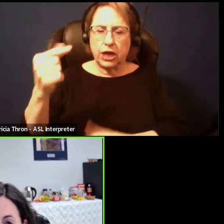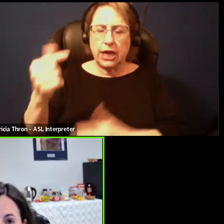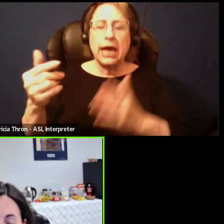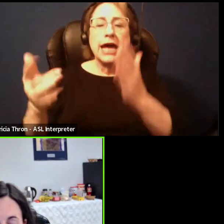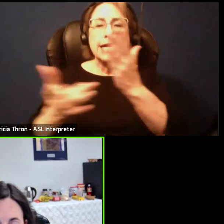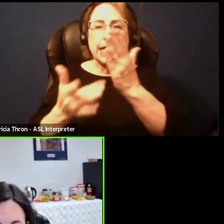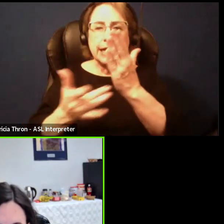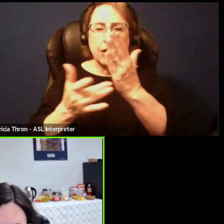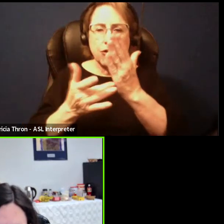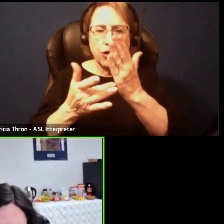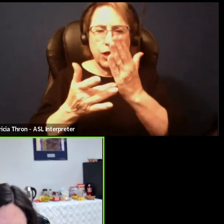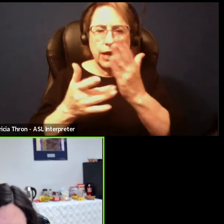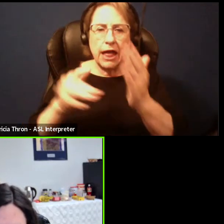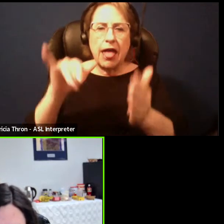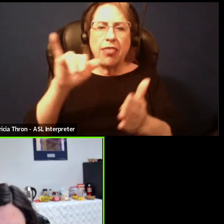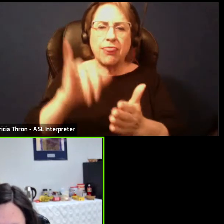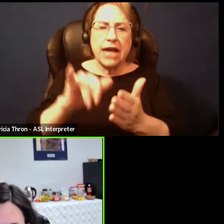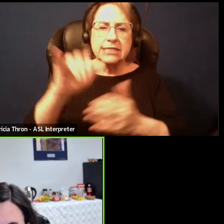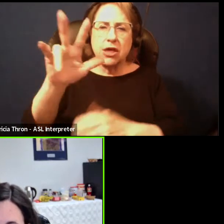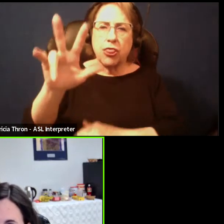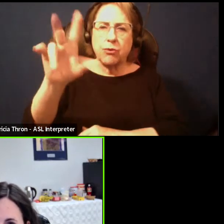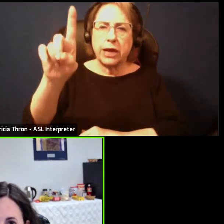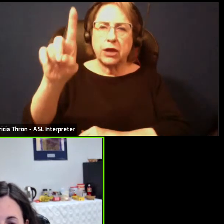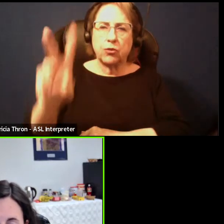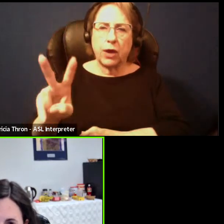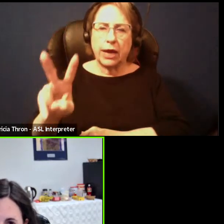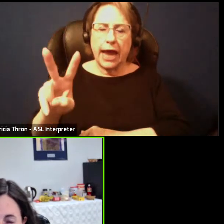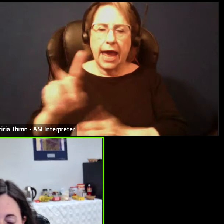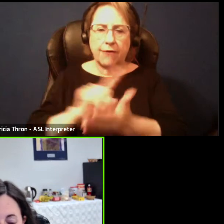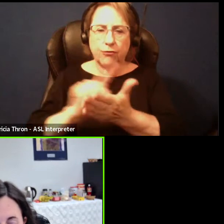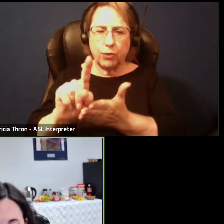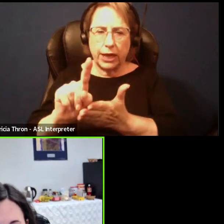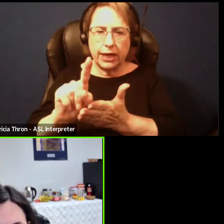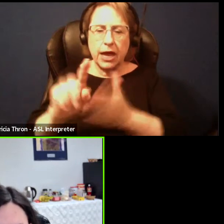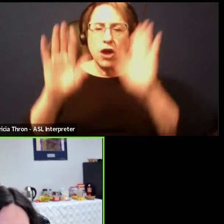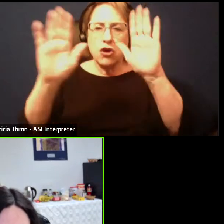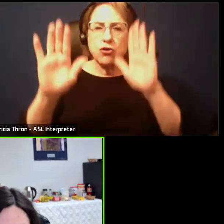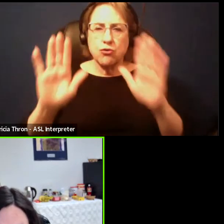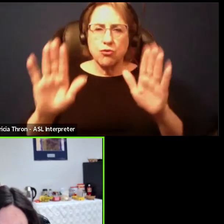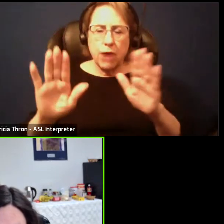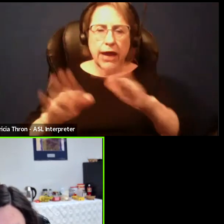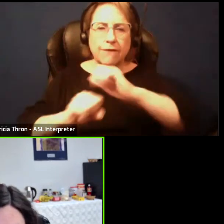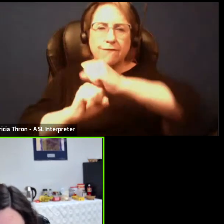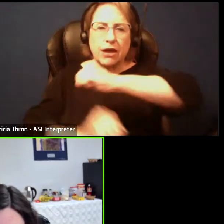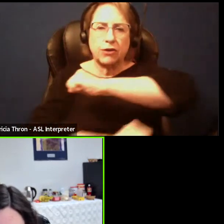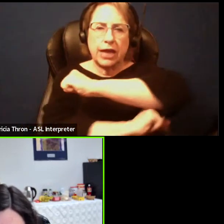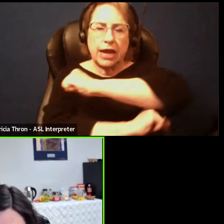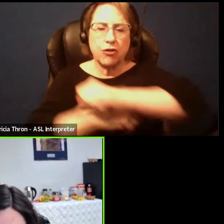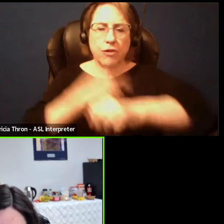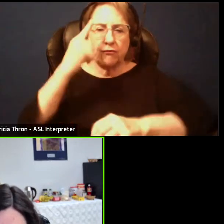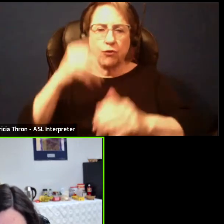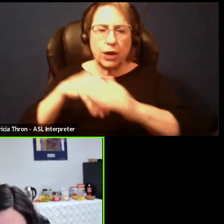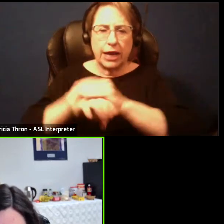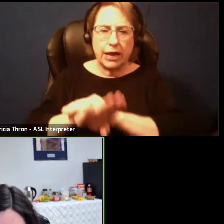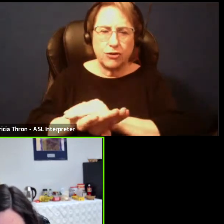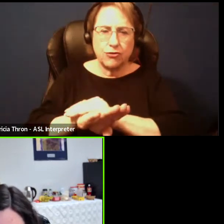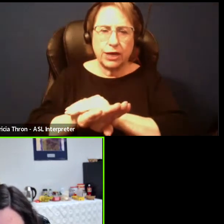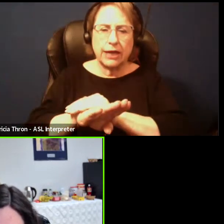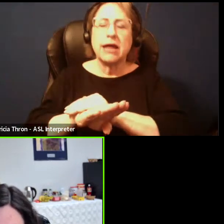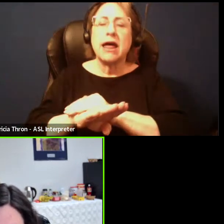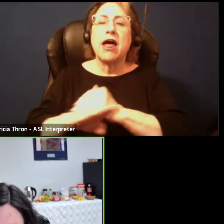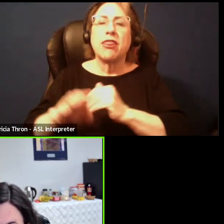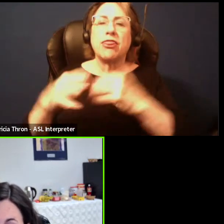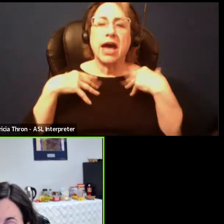It is a 3.5-week program with a great foundation to enter the healthcare field. We also have the clinical medical